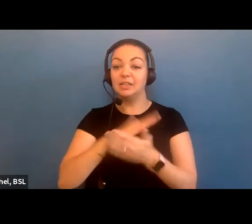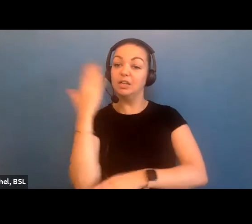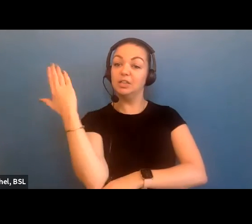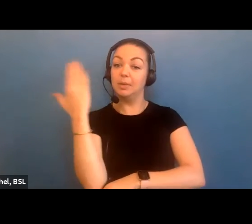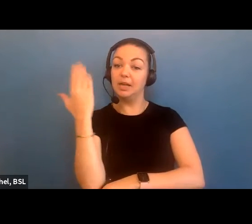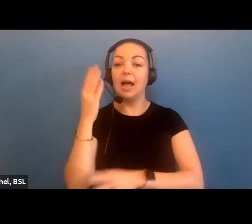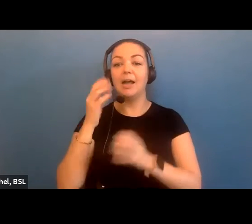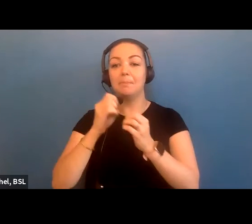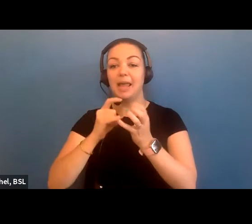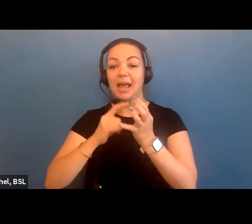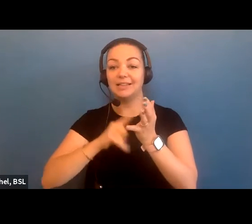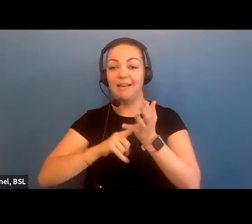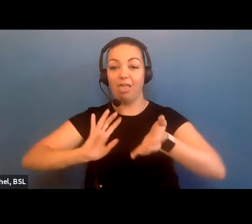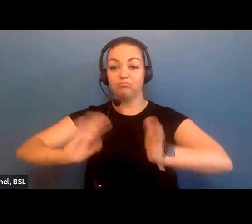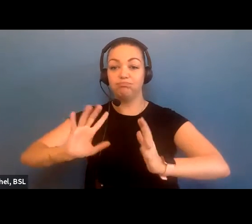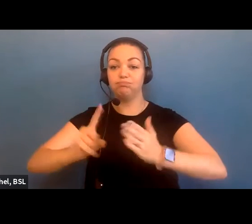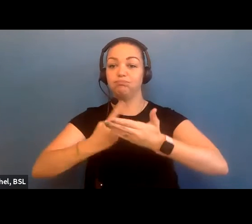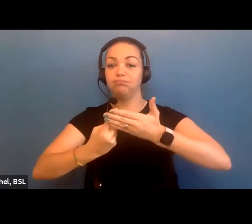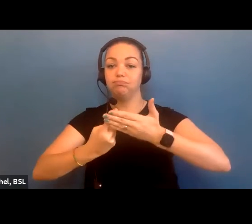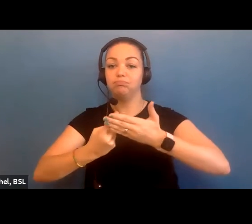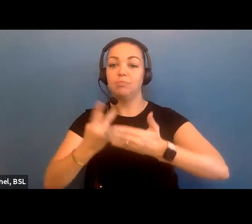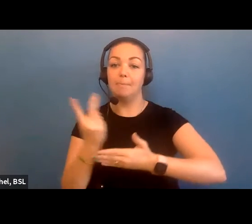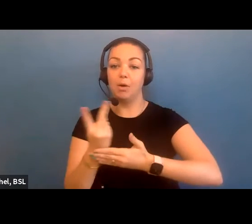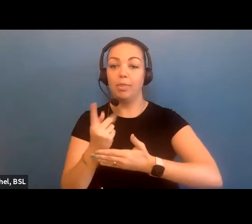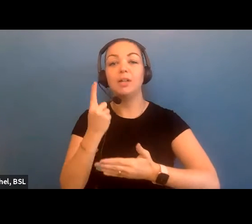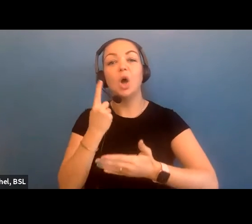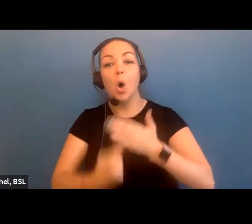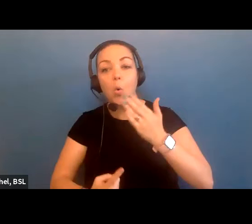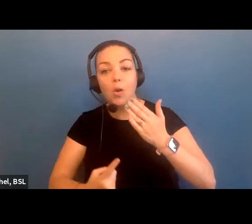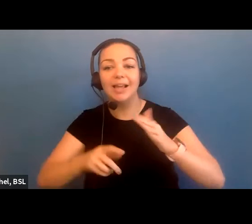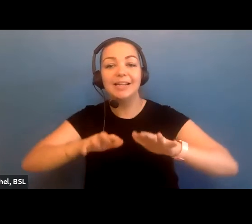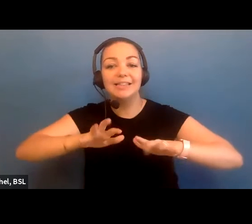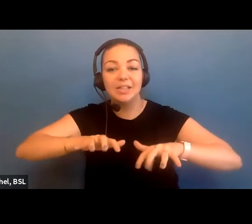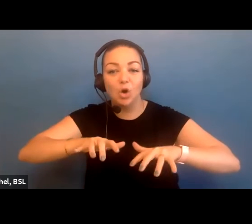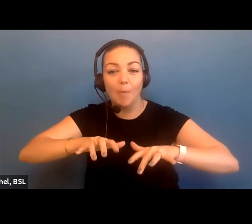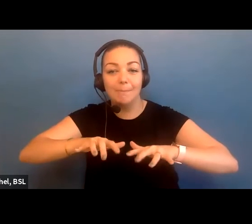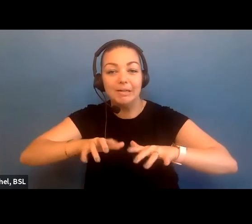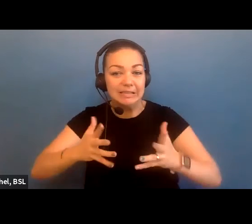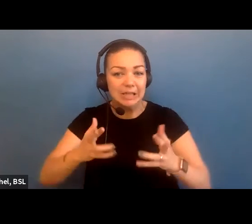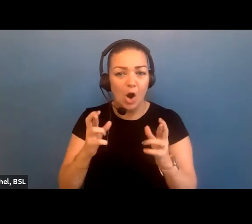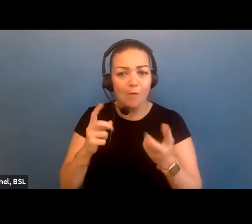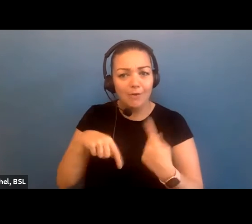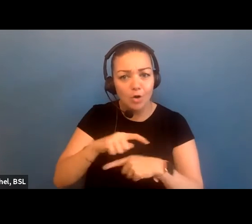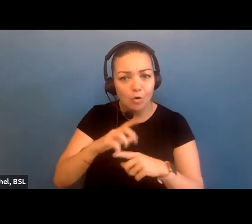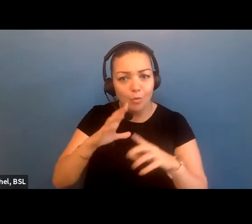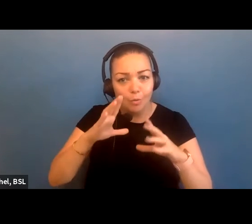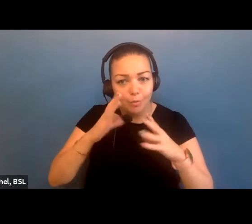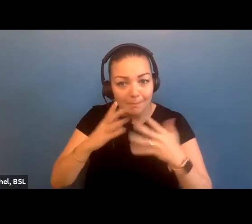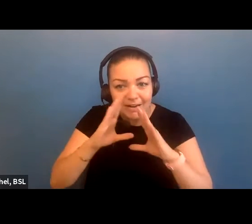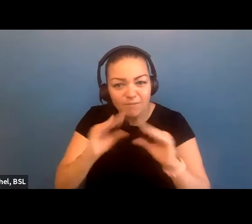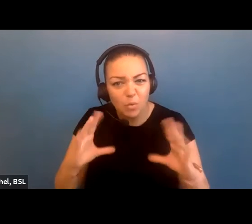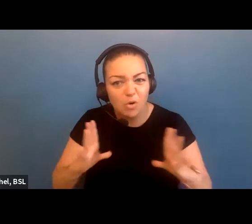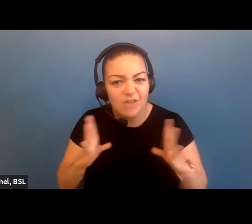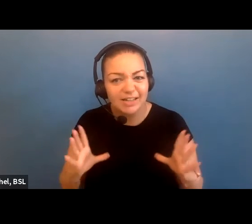also the BSL interpreters as well. But that does only work for desktop, but hopefully all those that need that have already been informed of